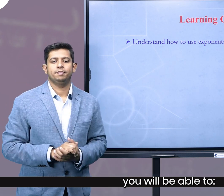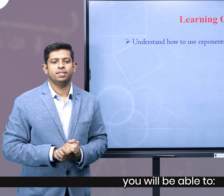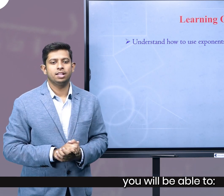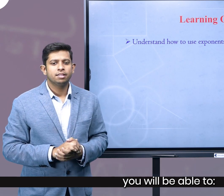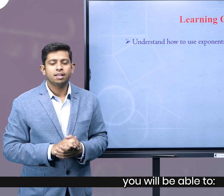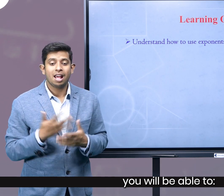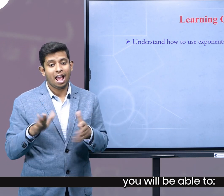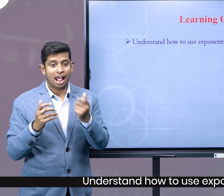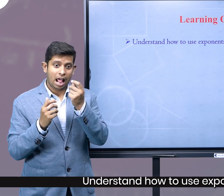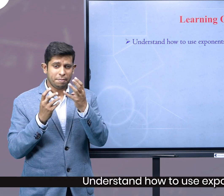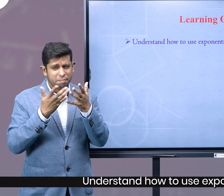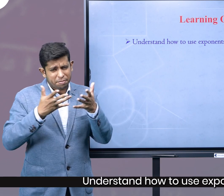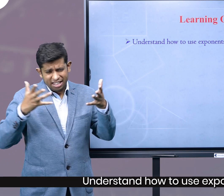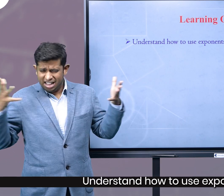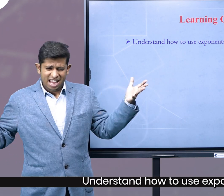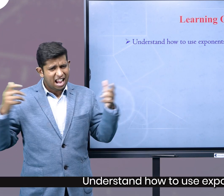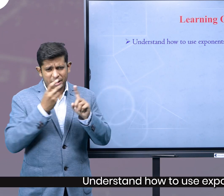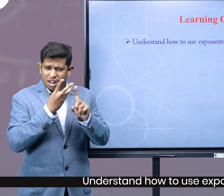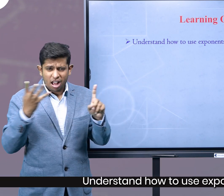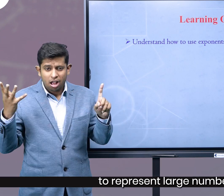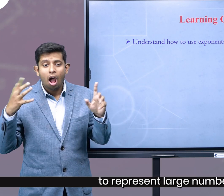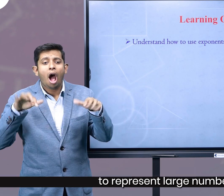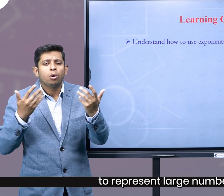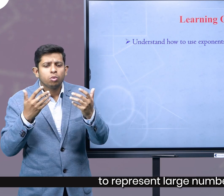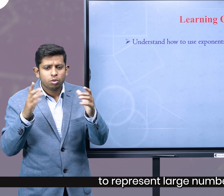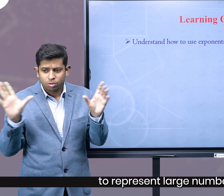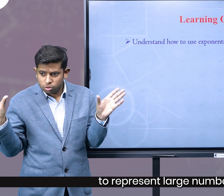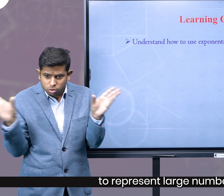to understand how to use exponents to represent large numbers.